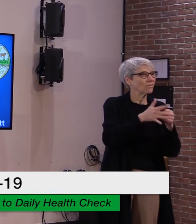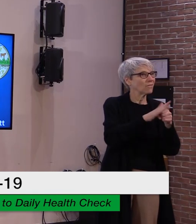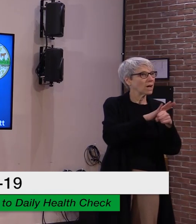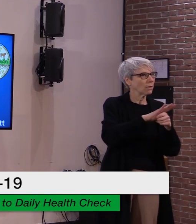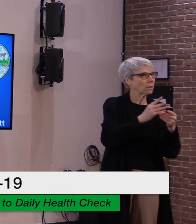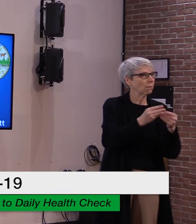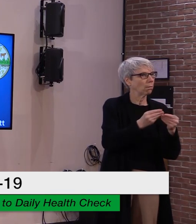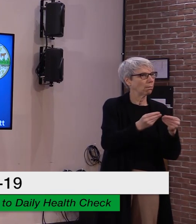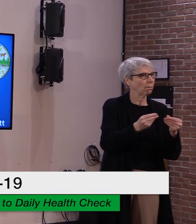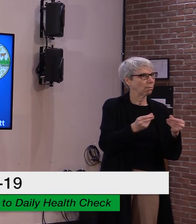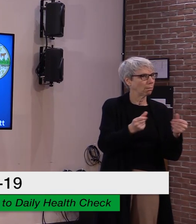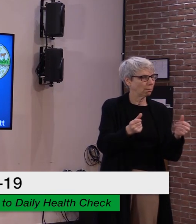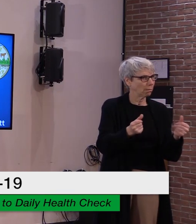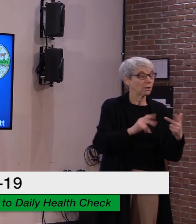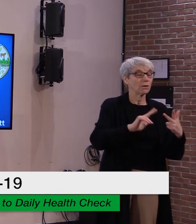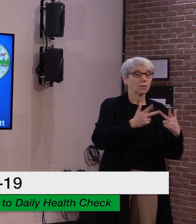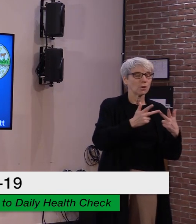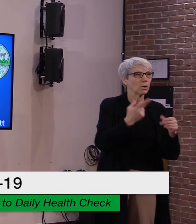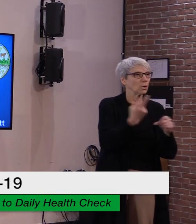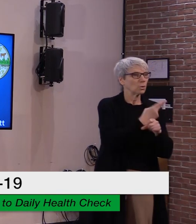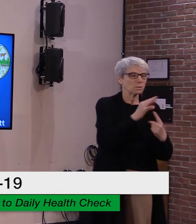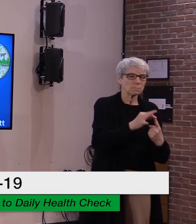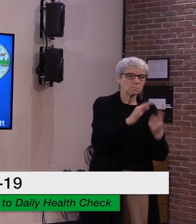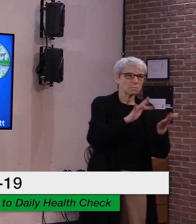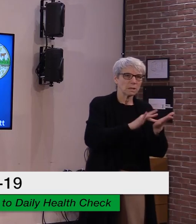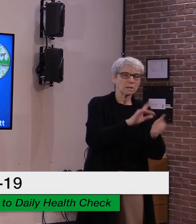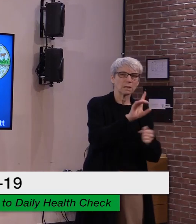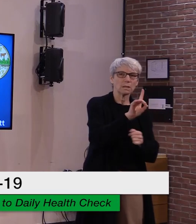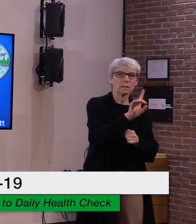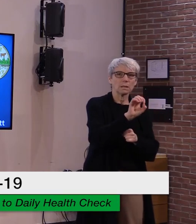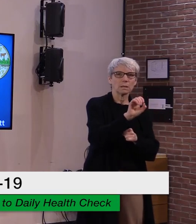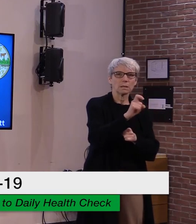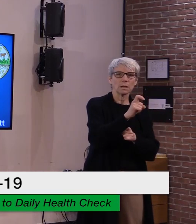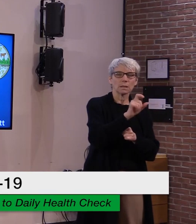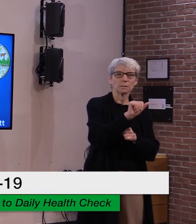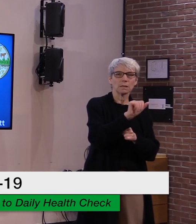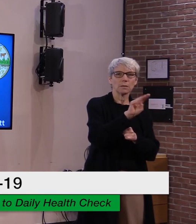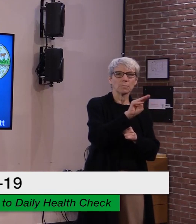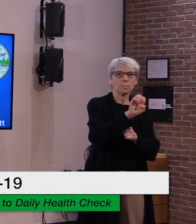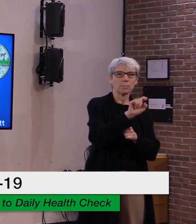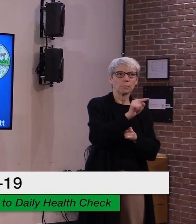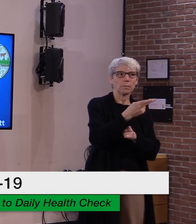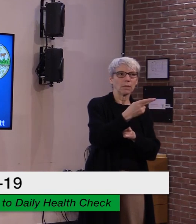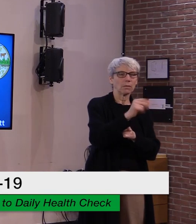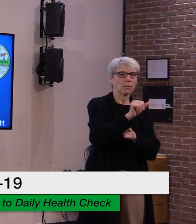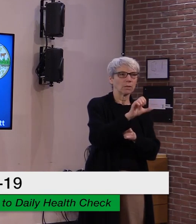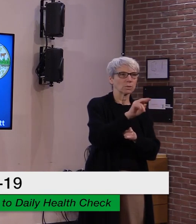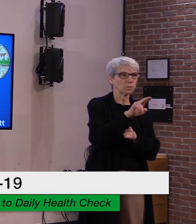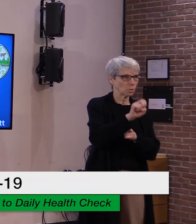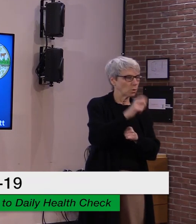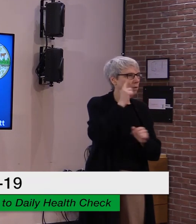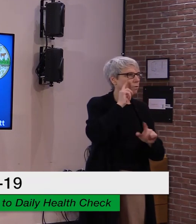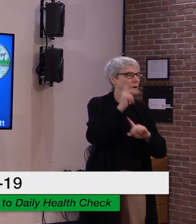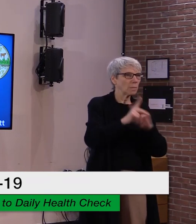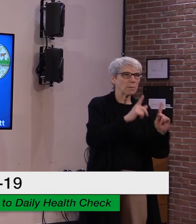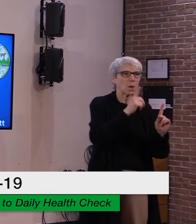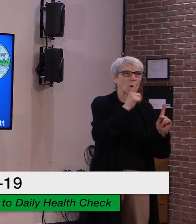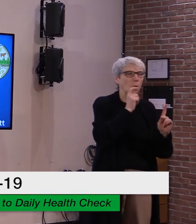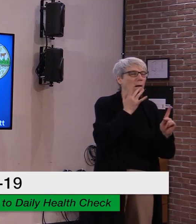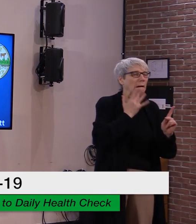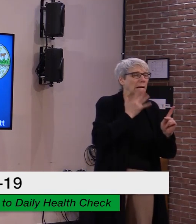dexamethasone for patients with an oxygen oxygen saturation below 94 percent on room